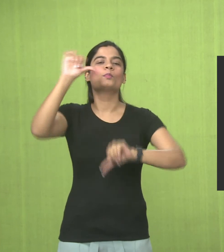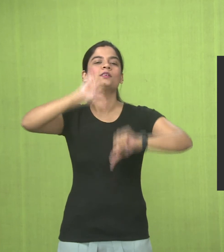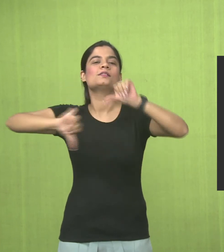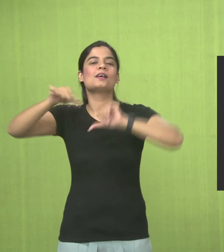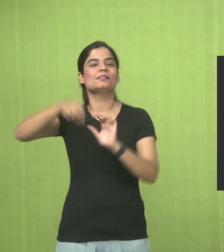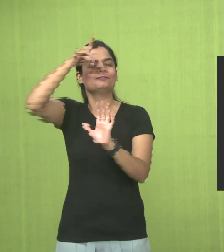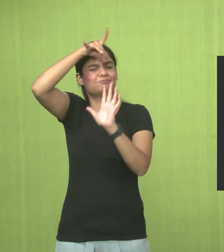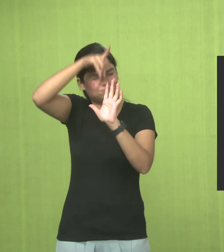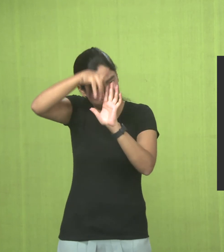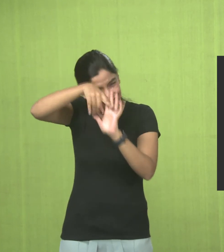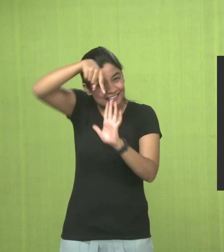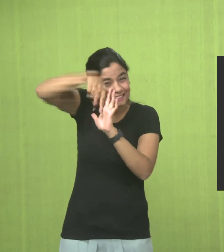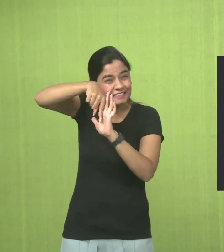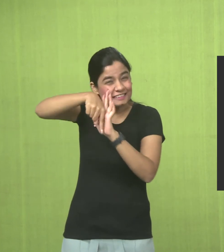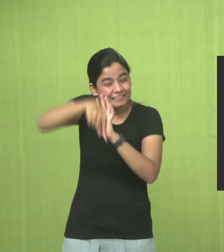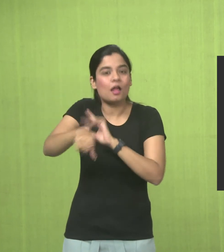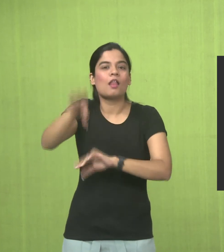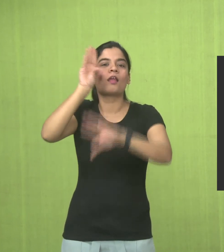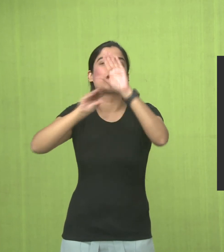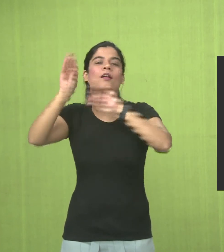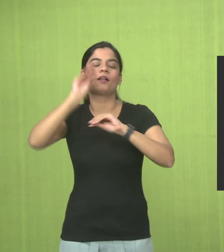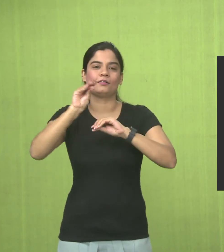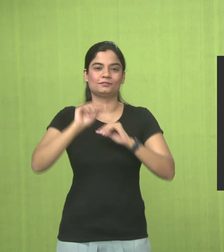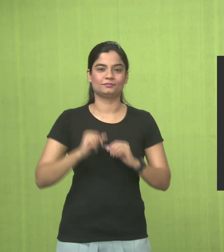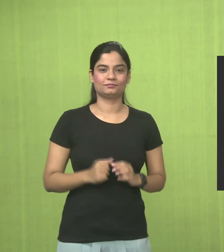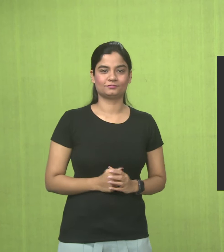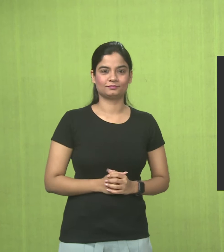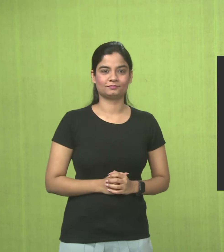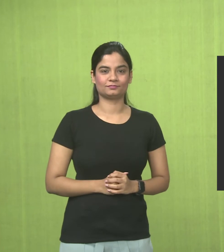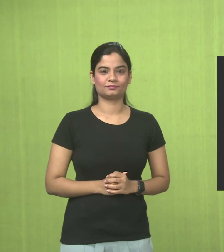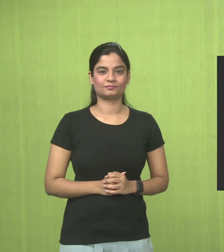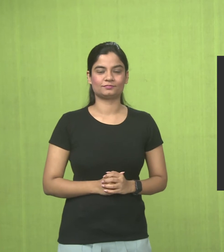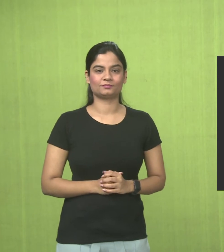and answers to whys, hows of doing all these activities.